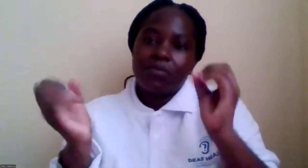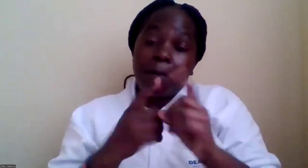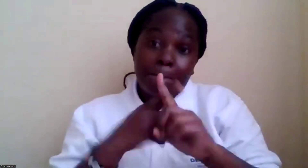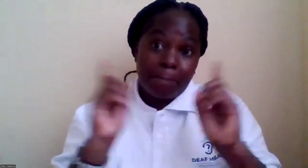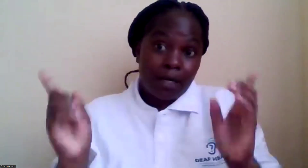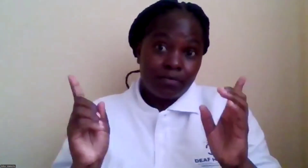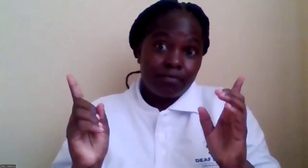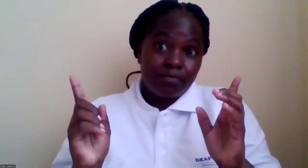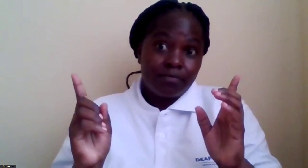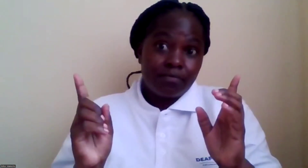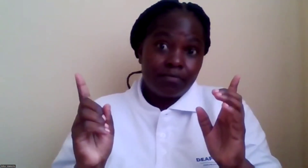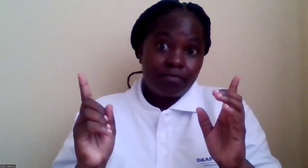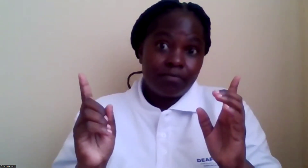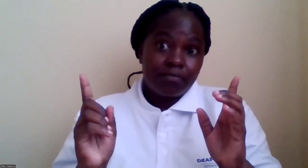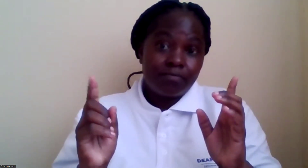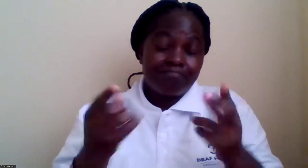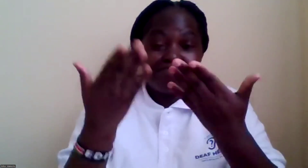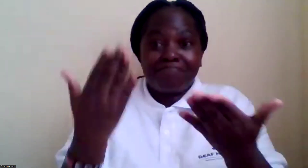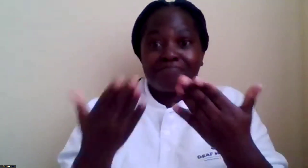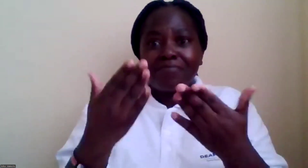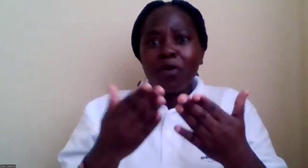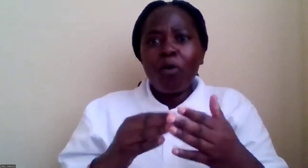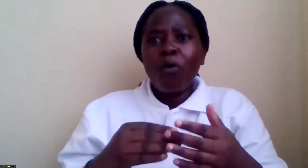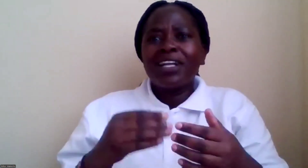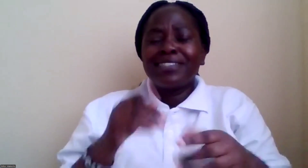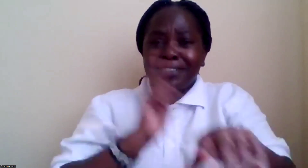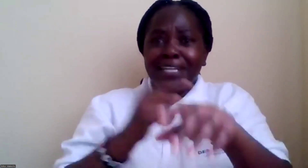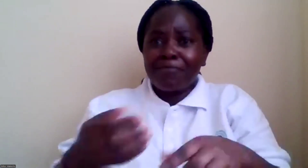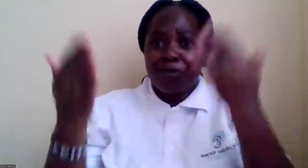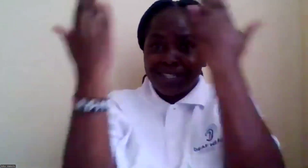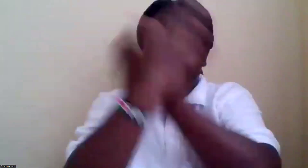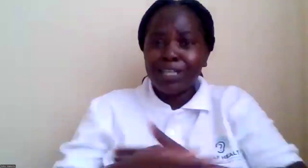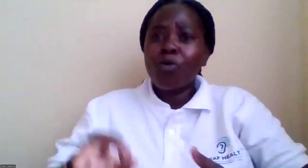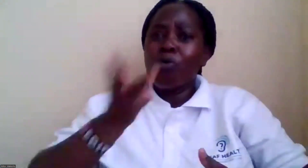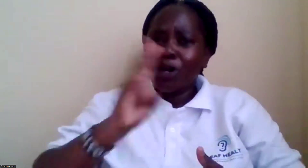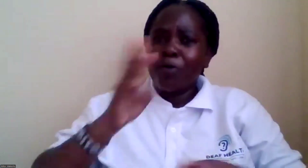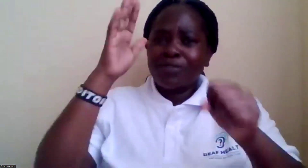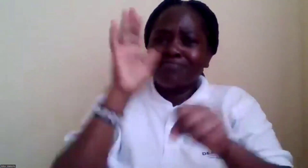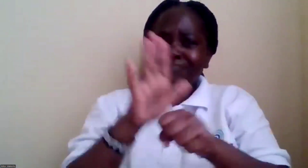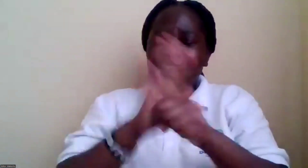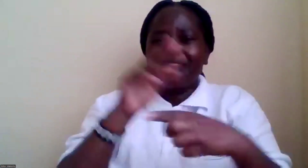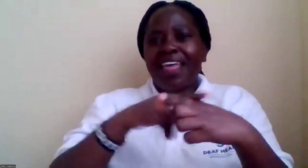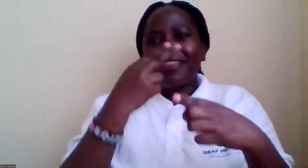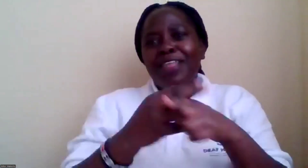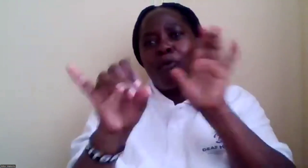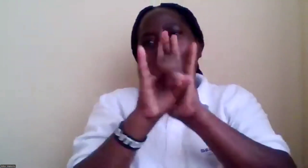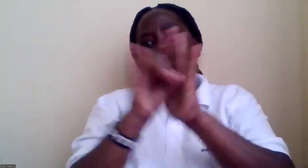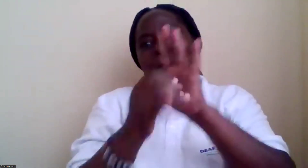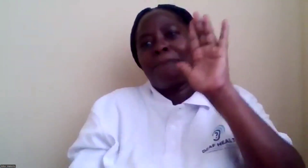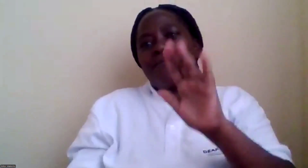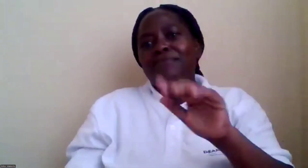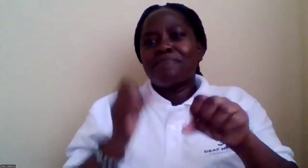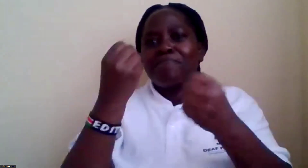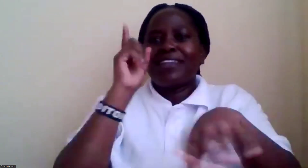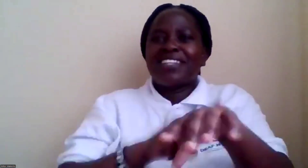might find themselves waking up to go to the washroom. But it's okay. It's okay.